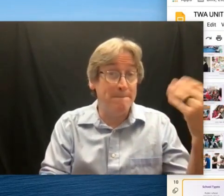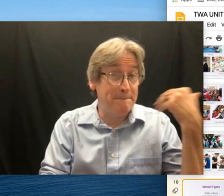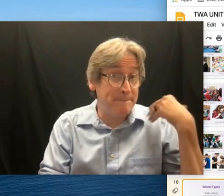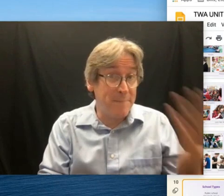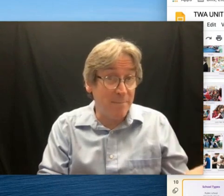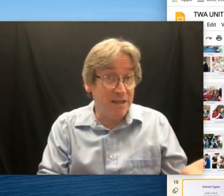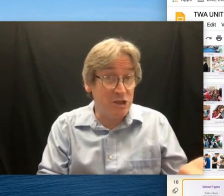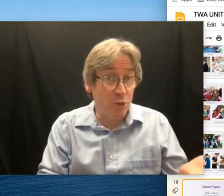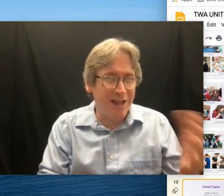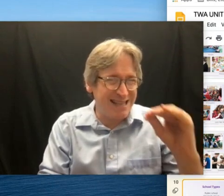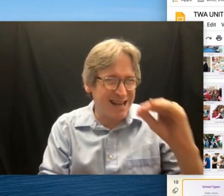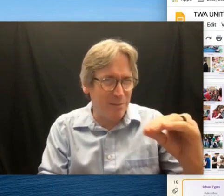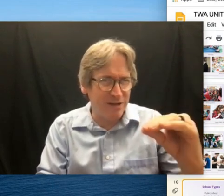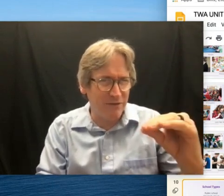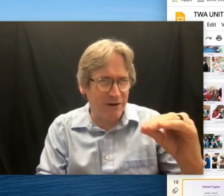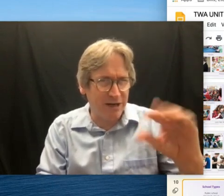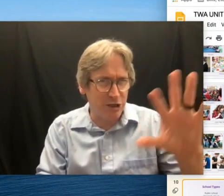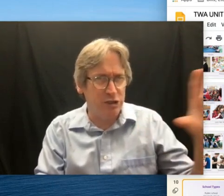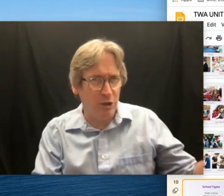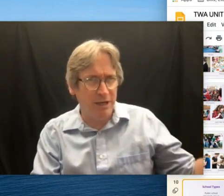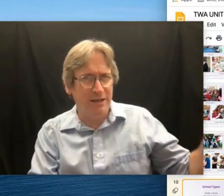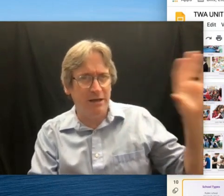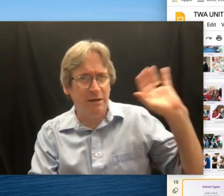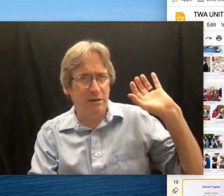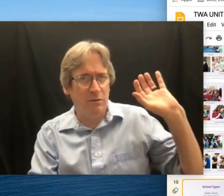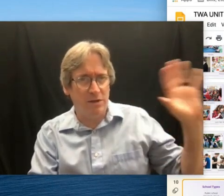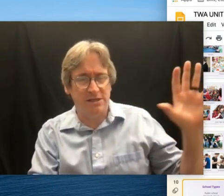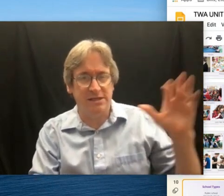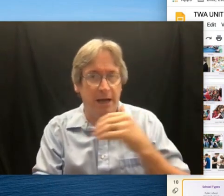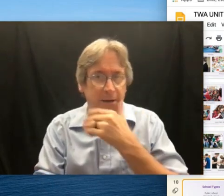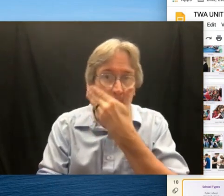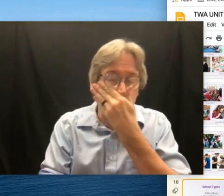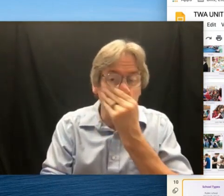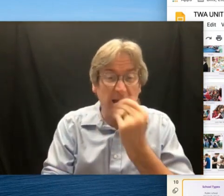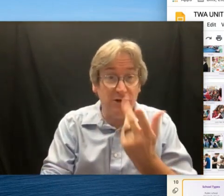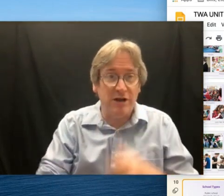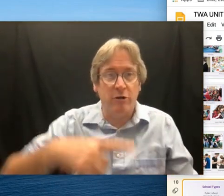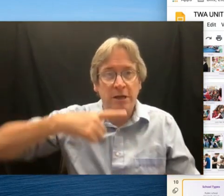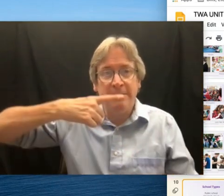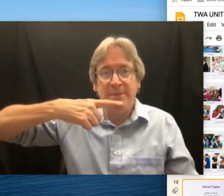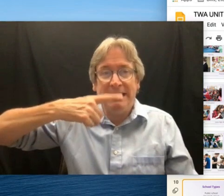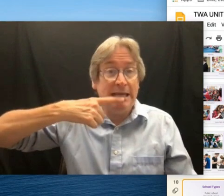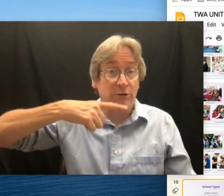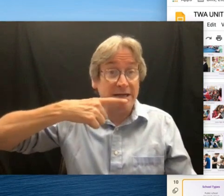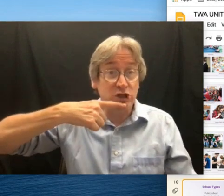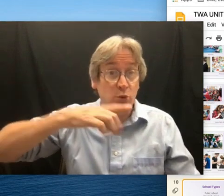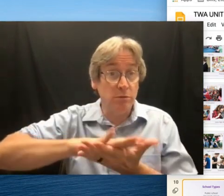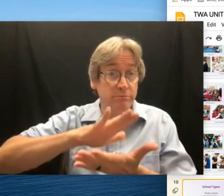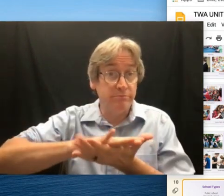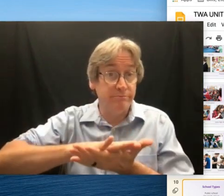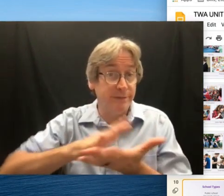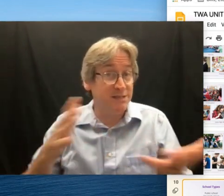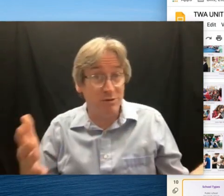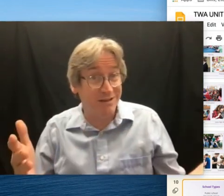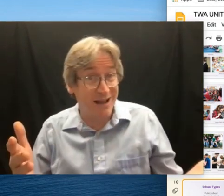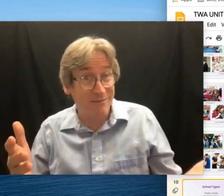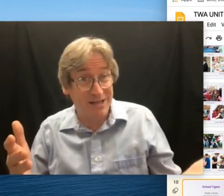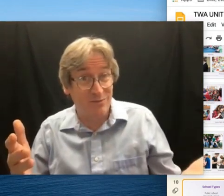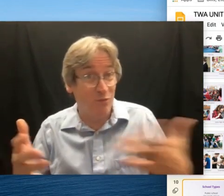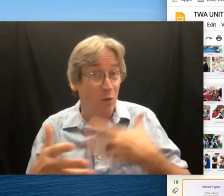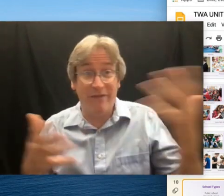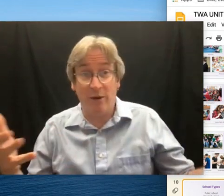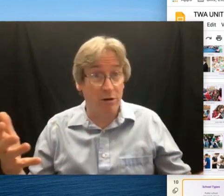So public school has a couple different variations. Look at what's the sign. In general, hearing school, because most